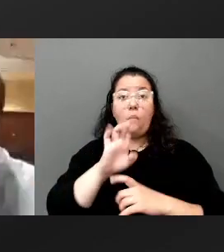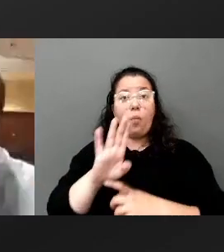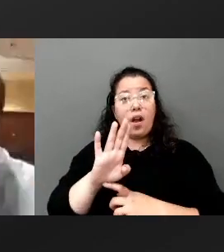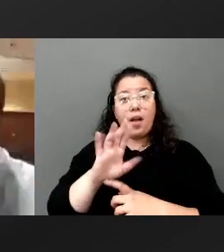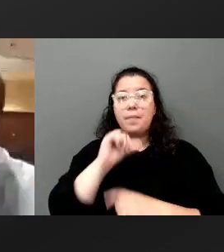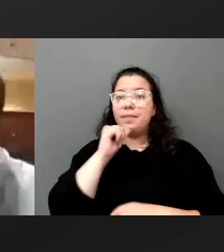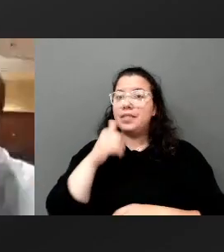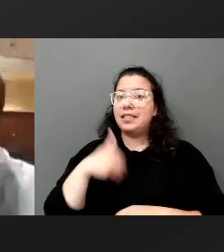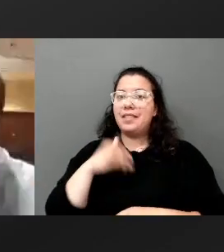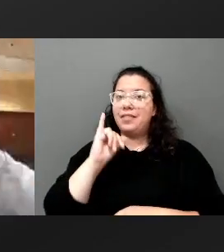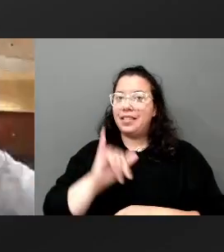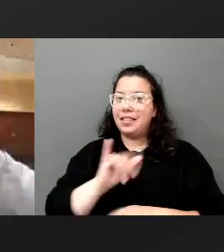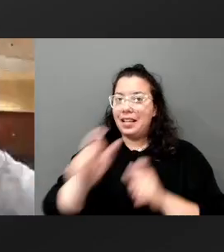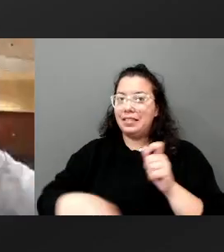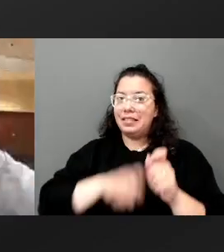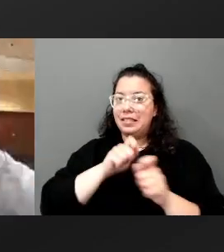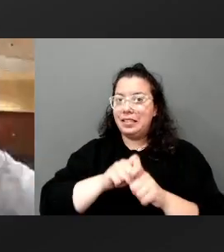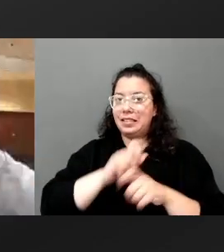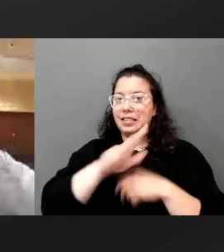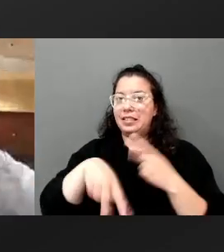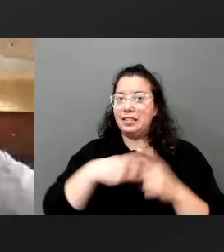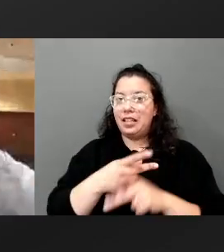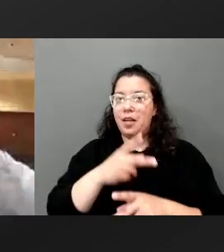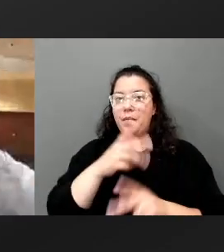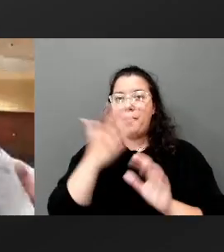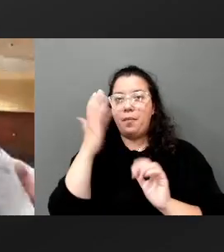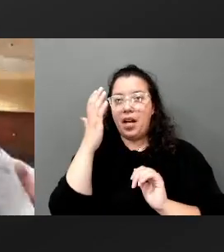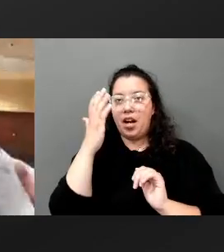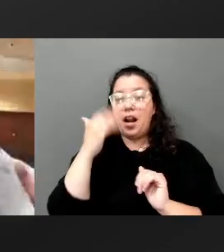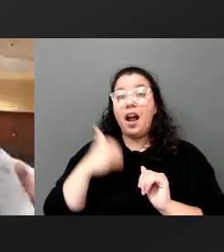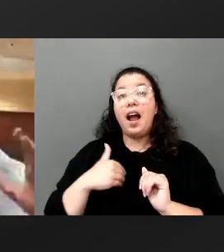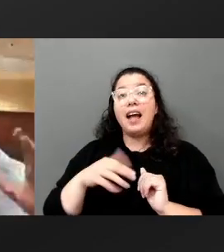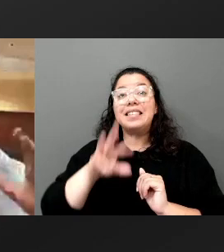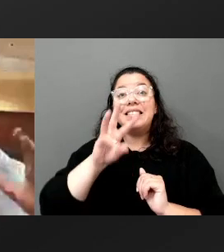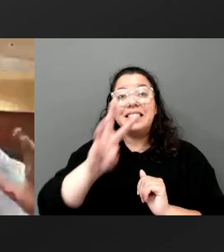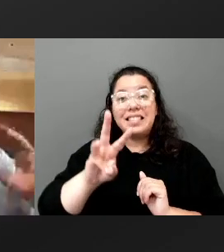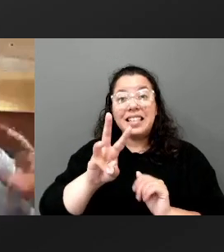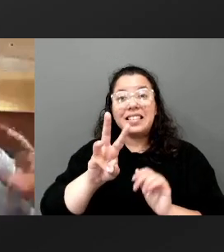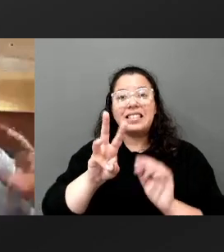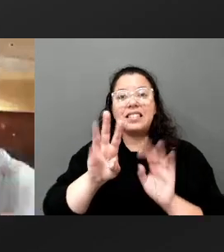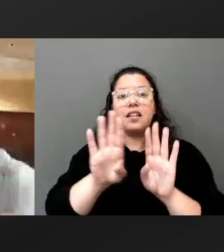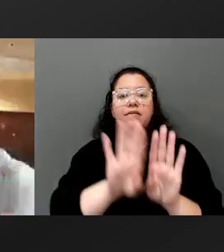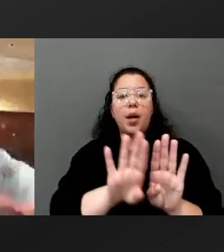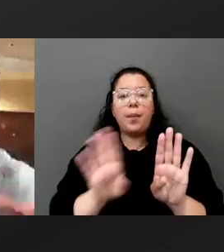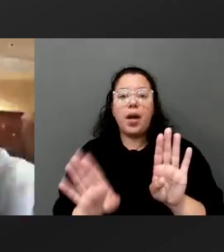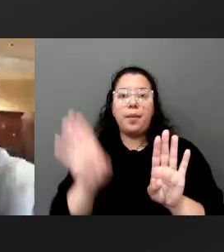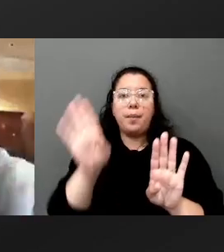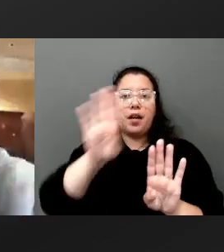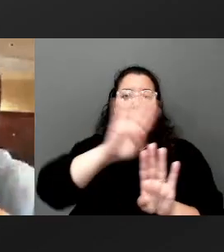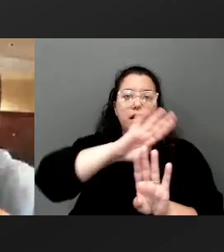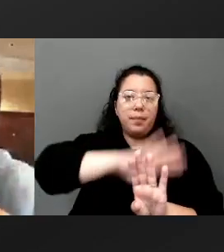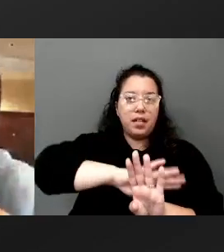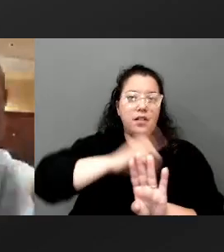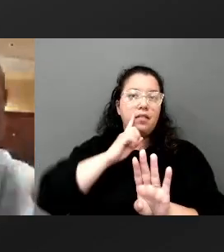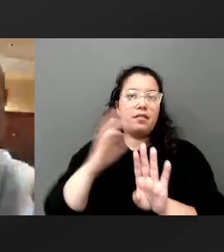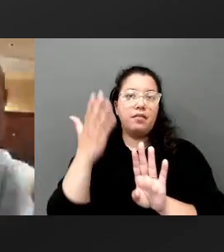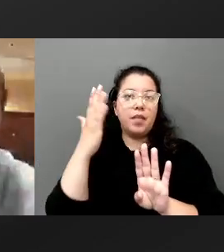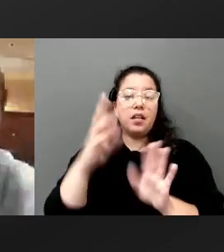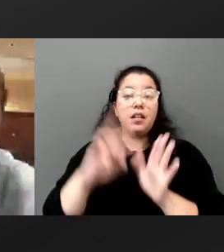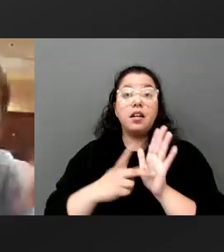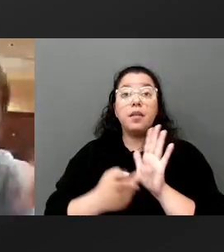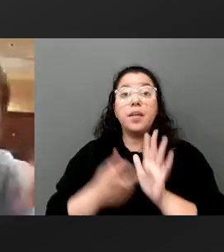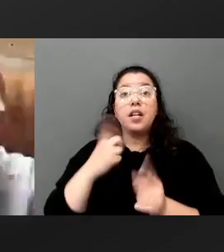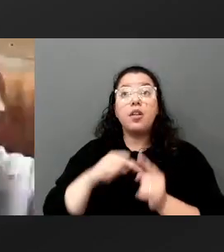a hexagonal mirror, it has 6 sides. And so what happens is when the light wave comes in and it interacts with that